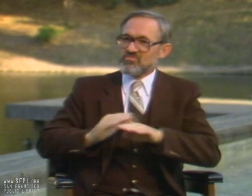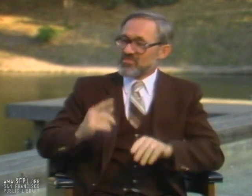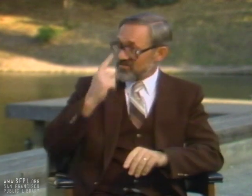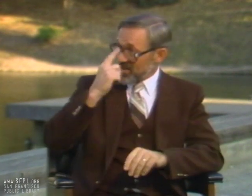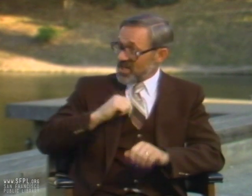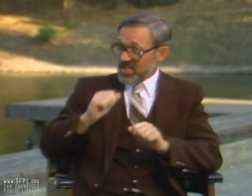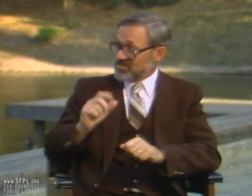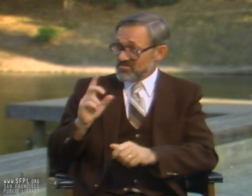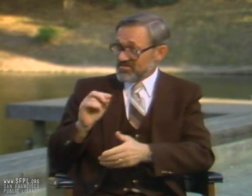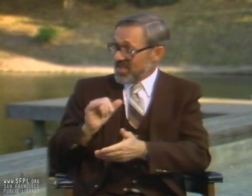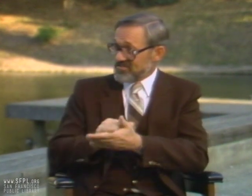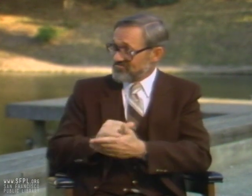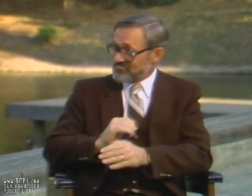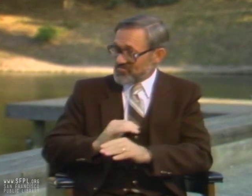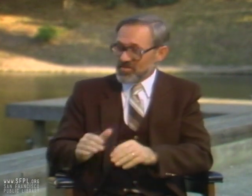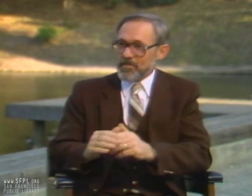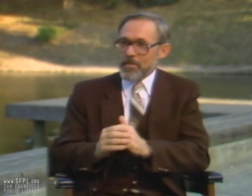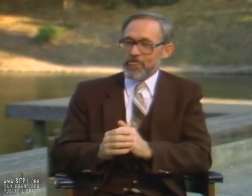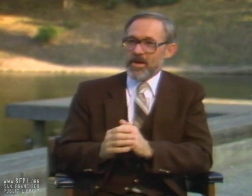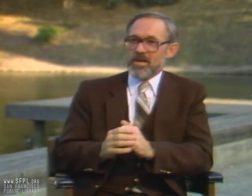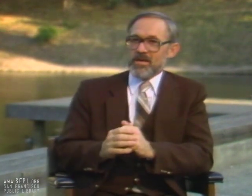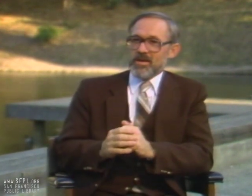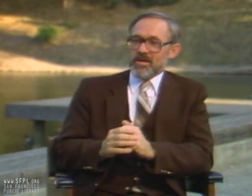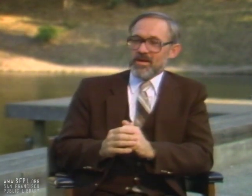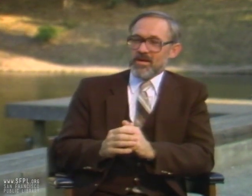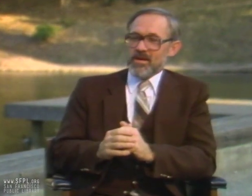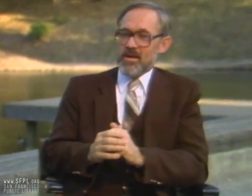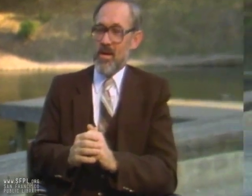other group of people, I don't think I could.